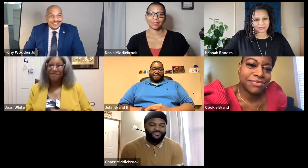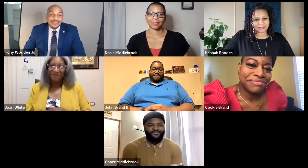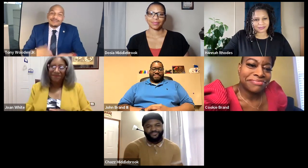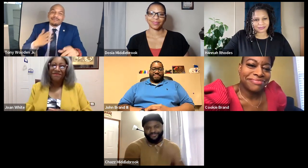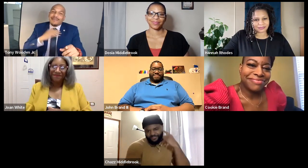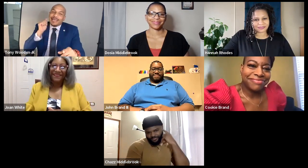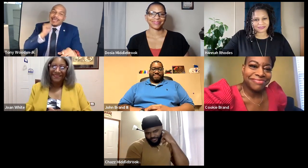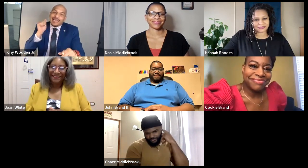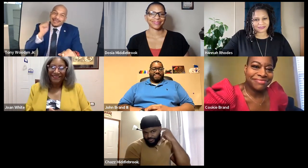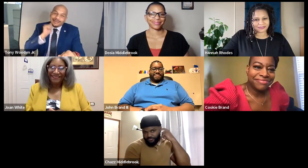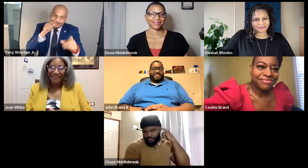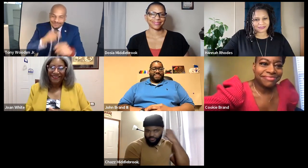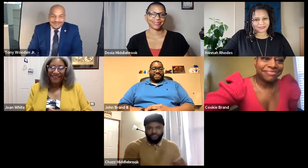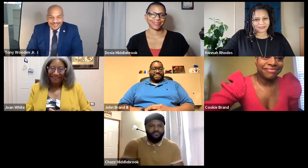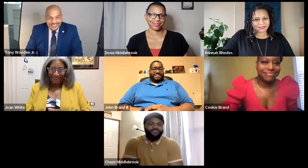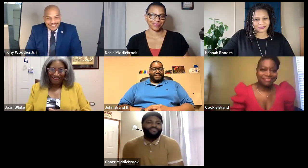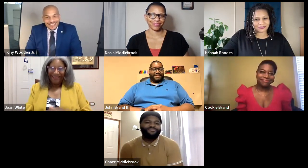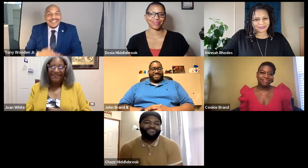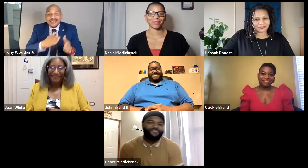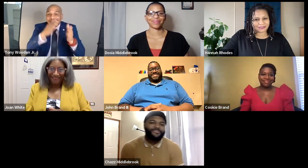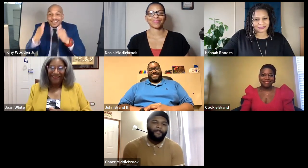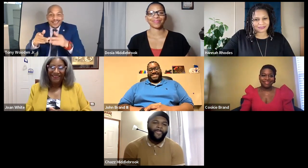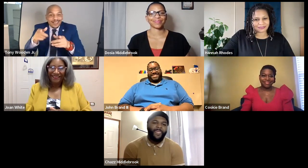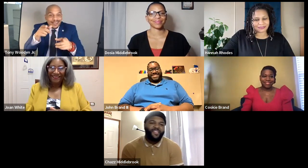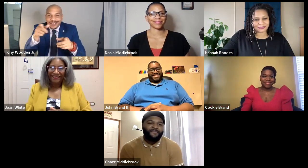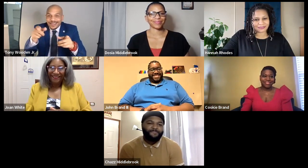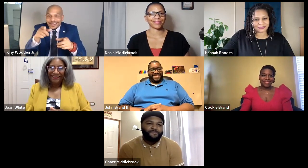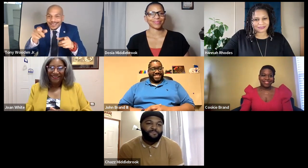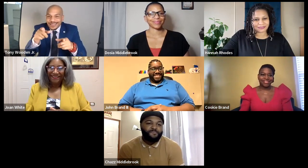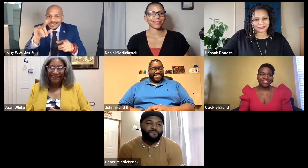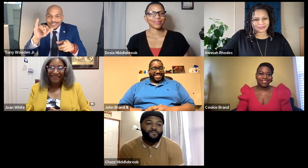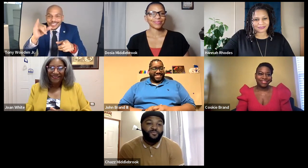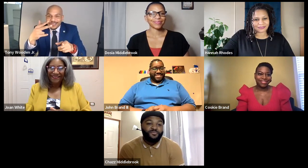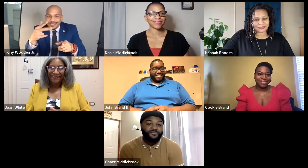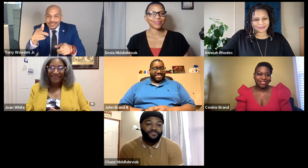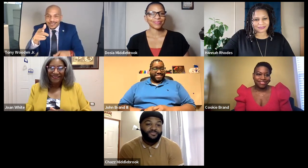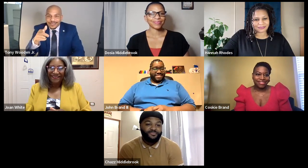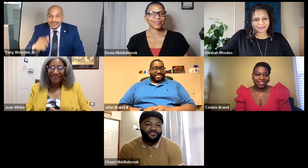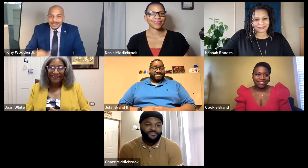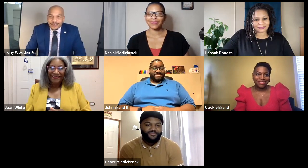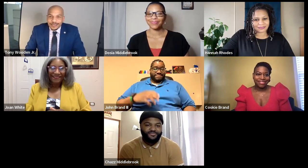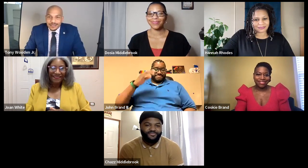I'm the oldest of the bunch here of the family. And Tony's saying, that's my aunt. Next up, who do I see next? J3, go for it.